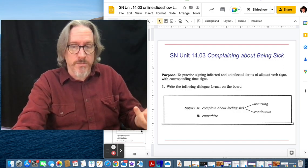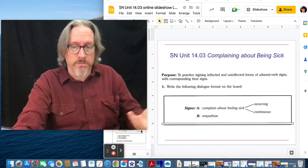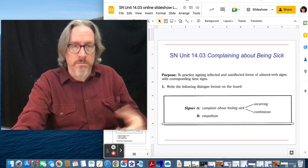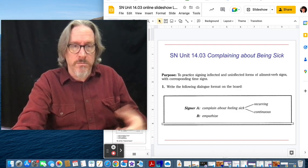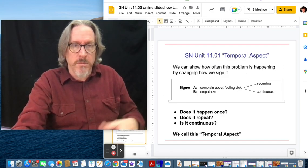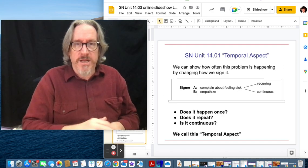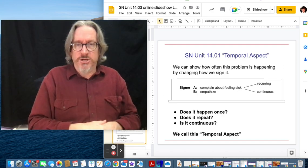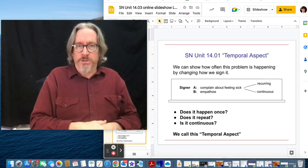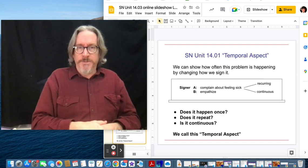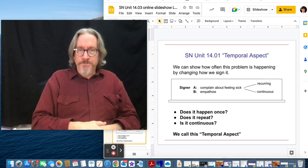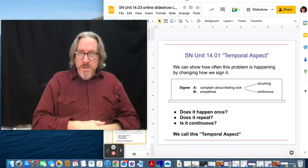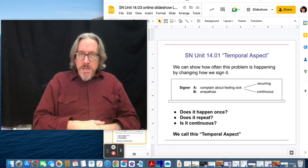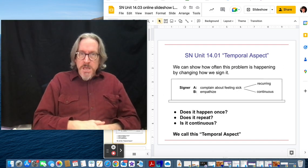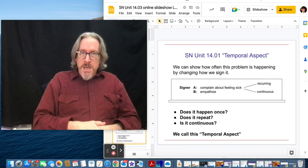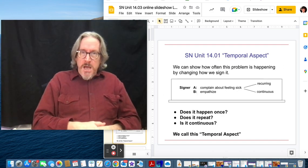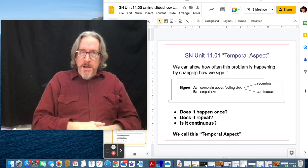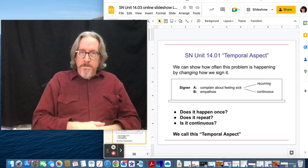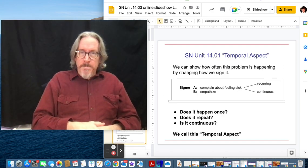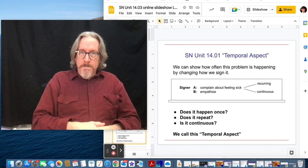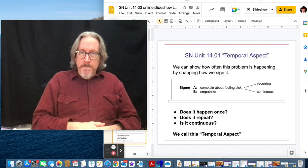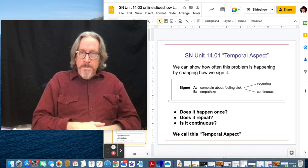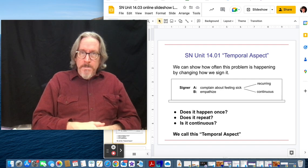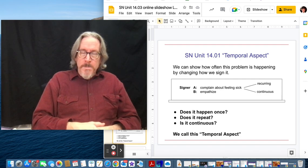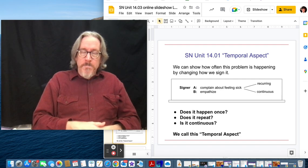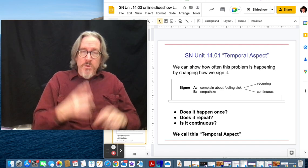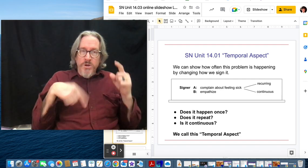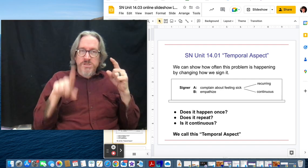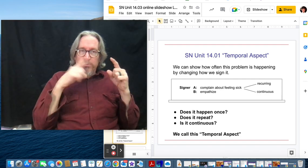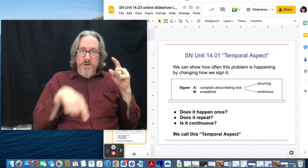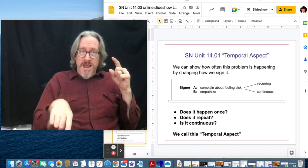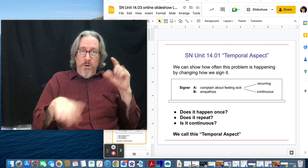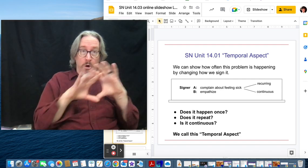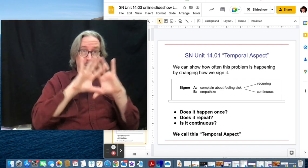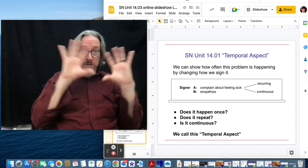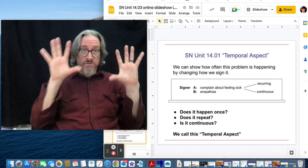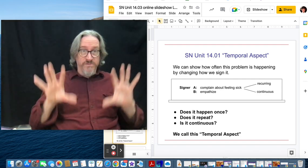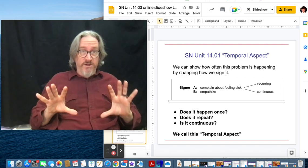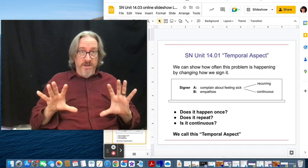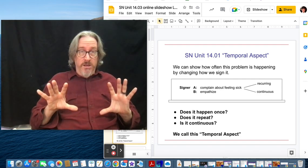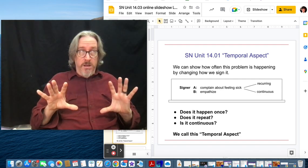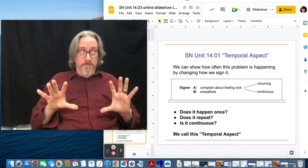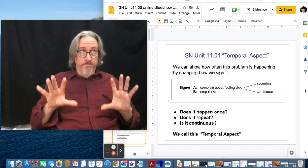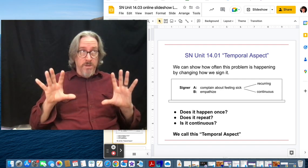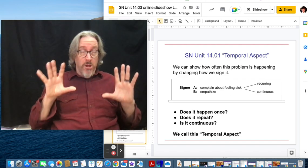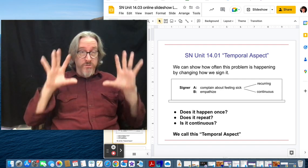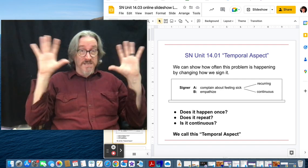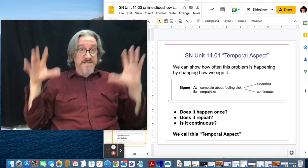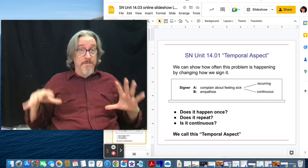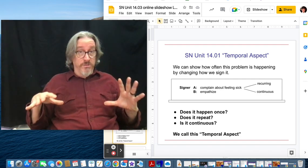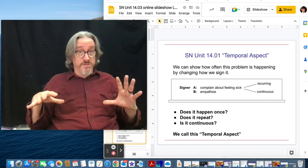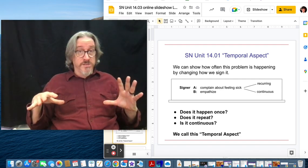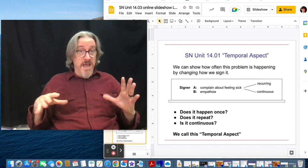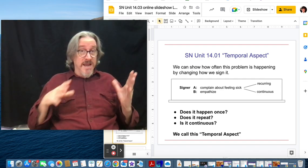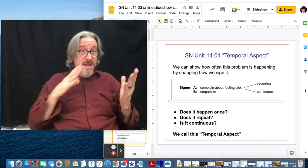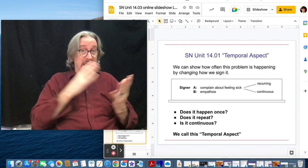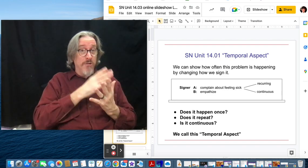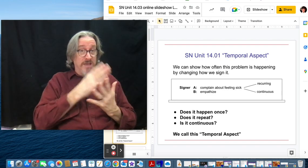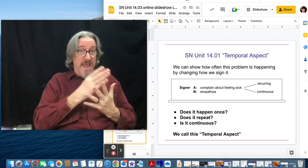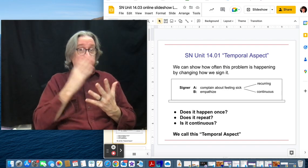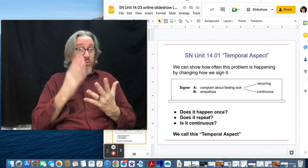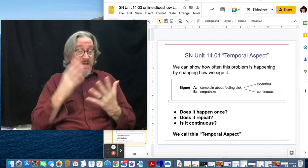up pretty naturally. Um, but I want to explore now all those examples